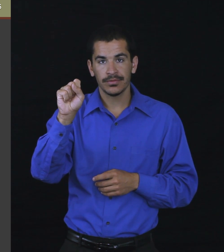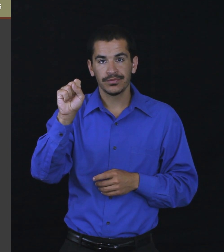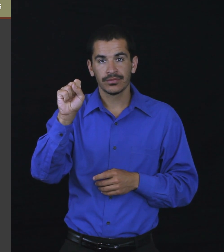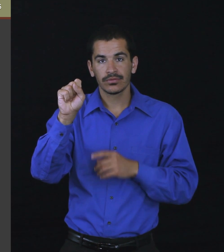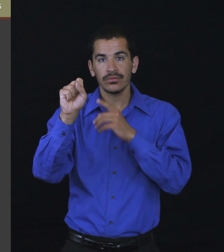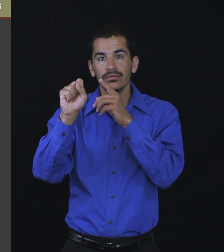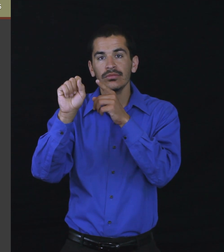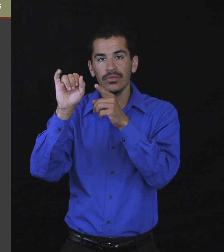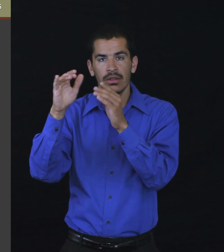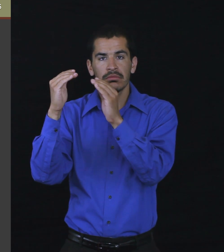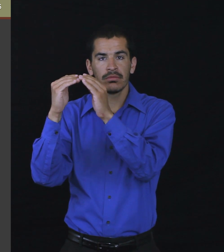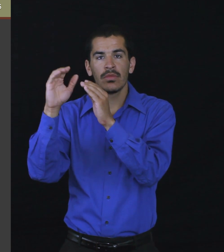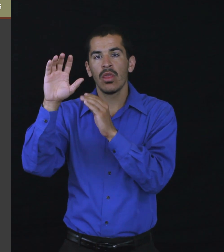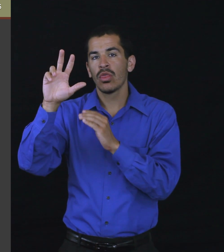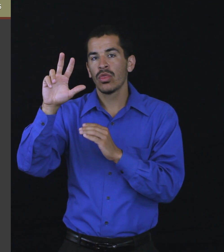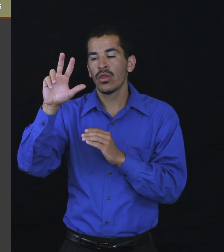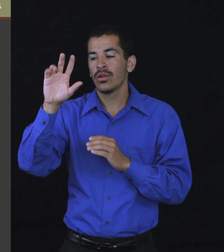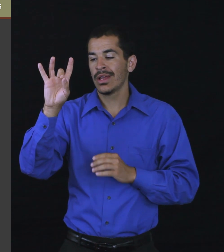38.7%.